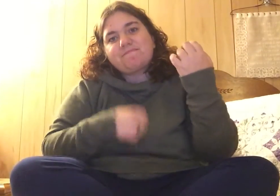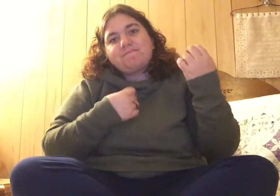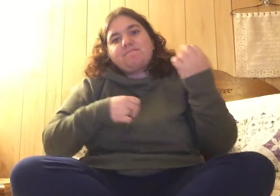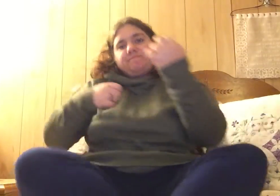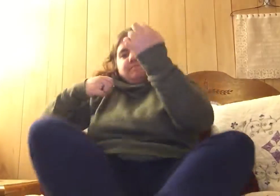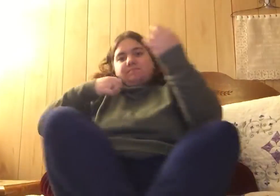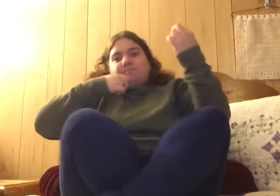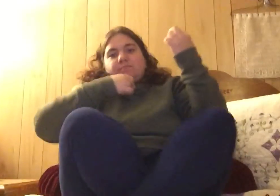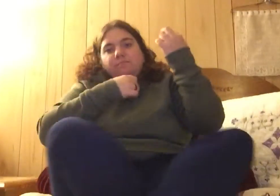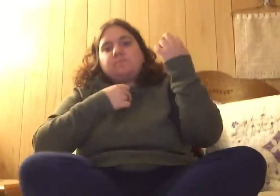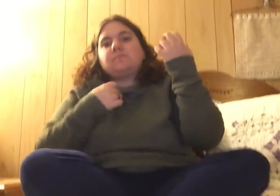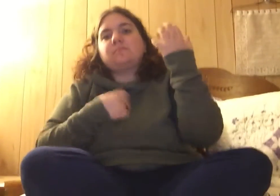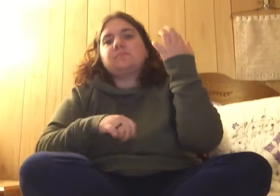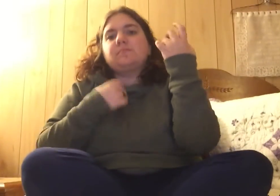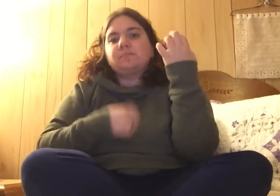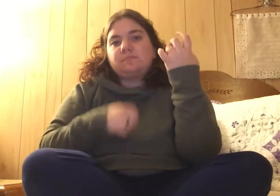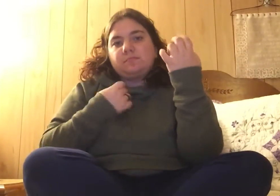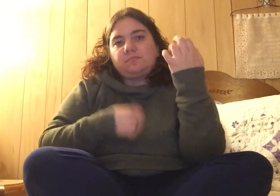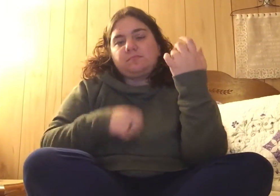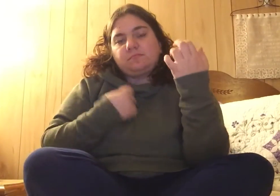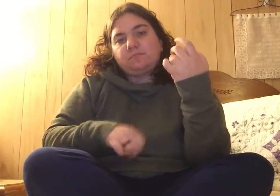Thank you.